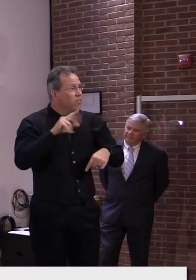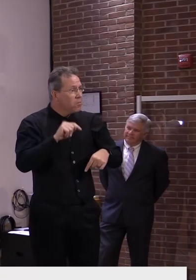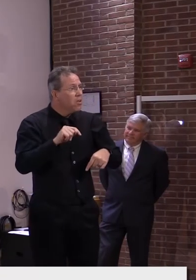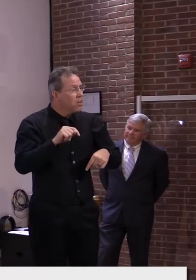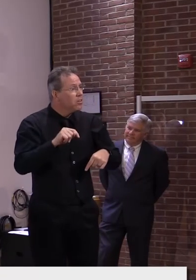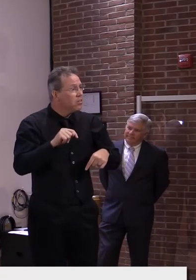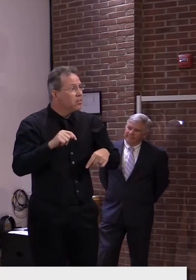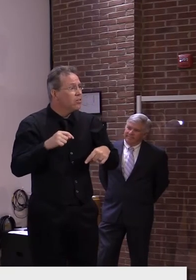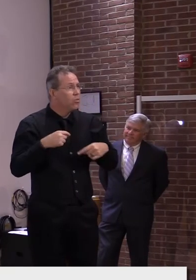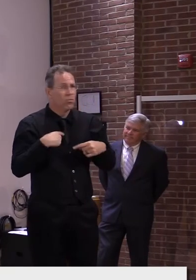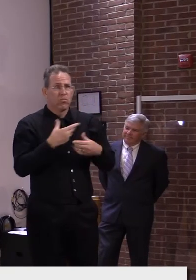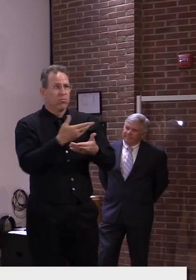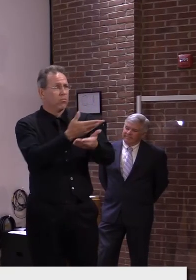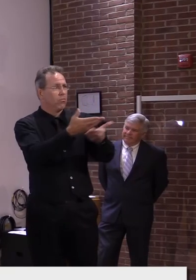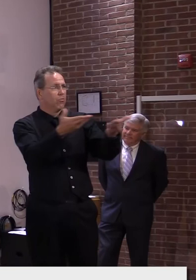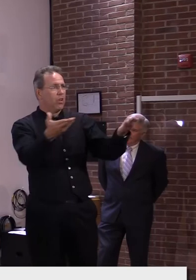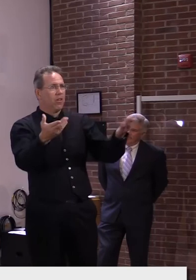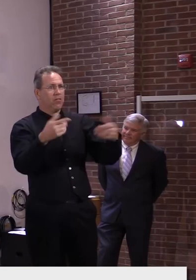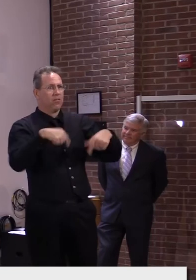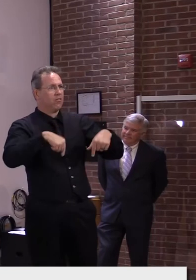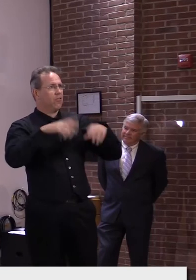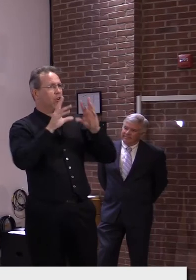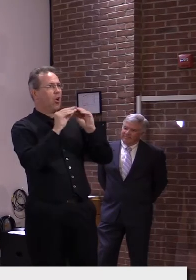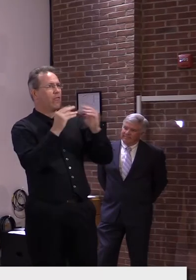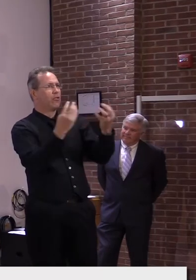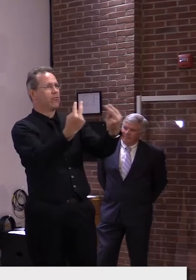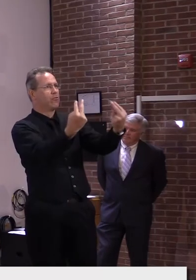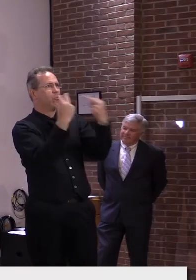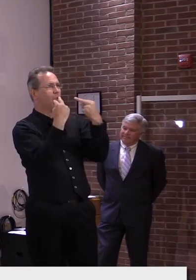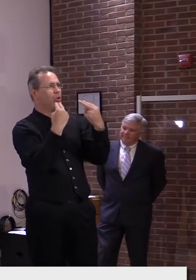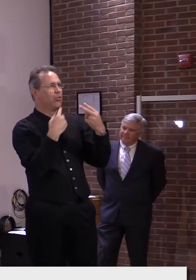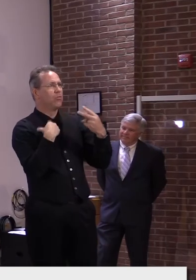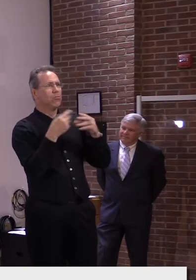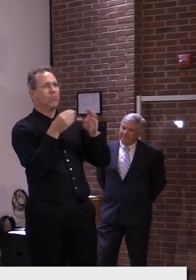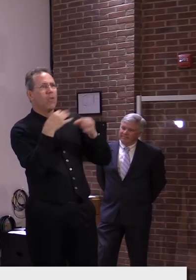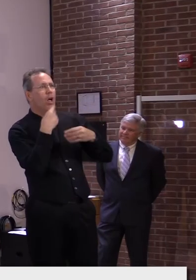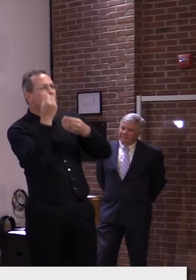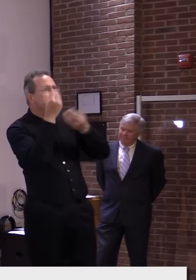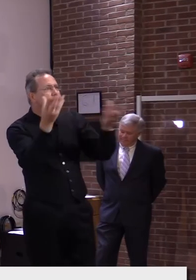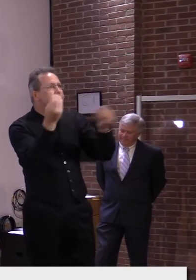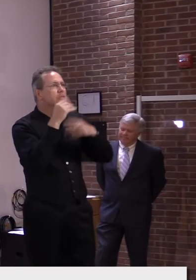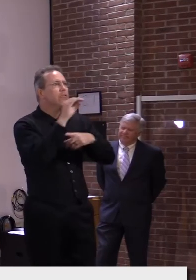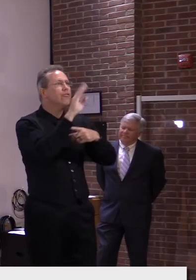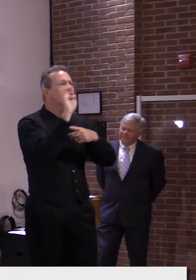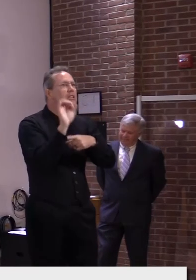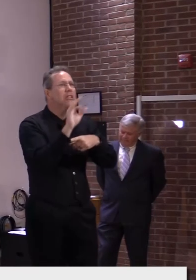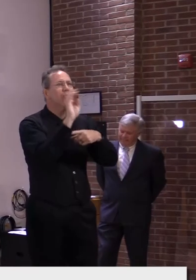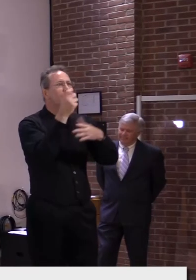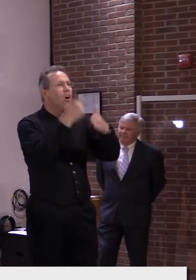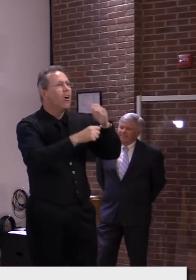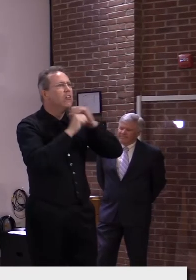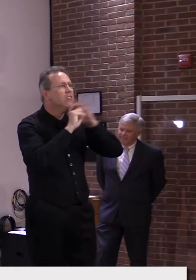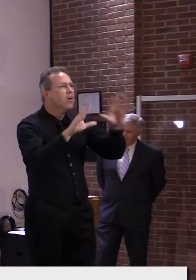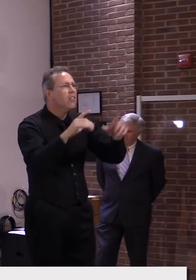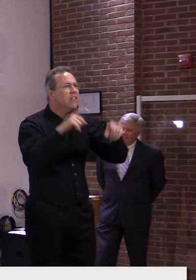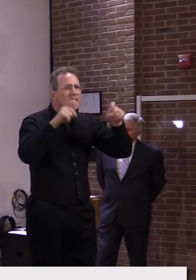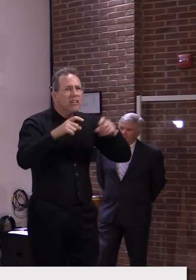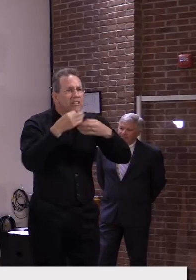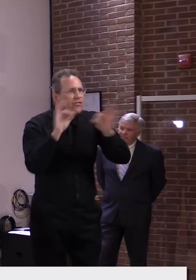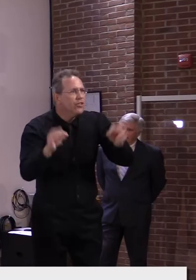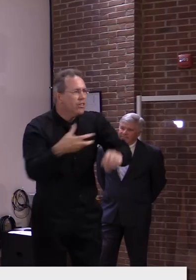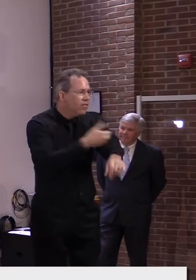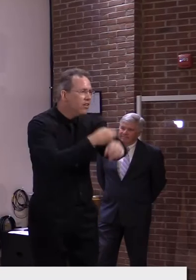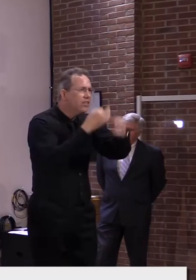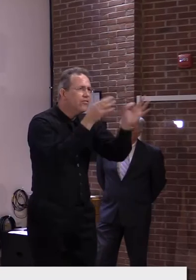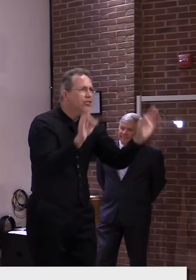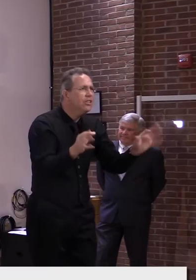conferences that there should be no cost and that the vaccine is free for everyone. I don't know